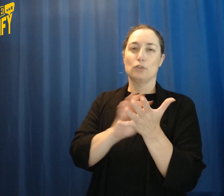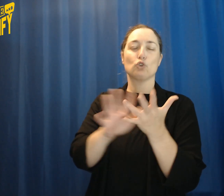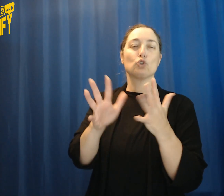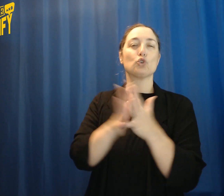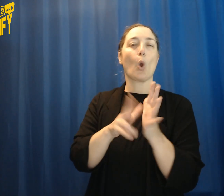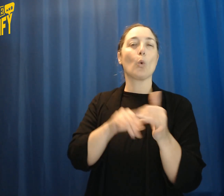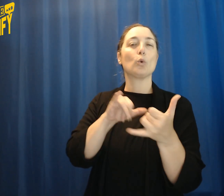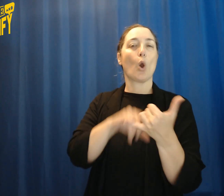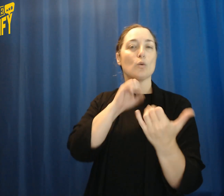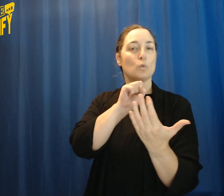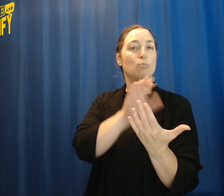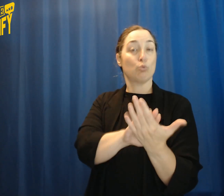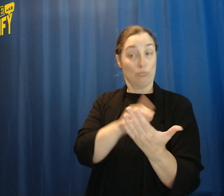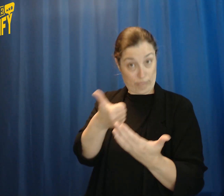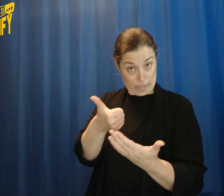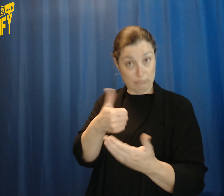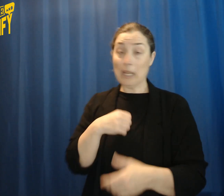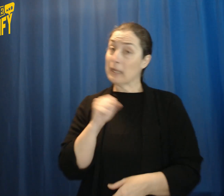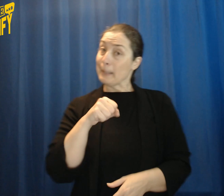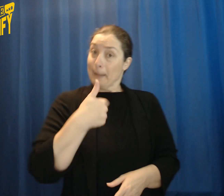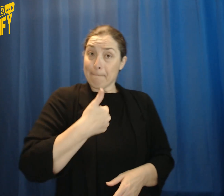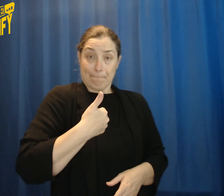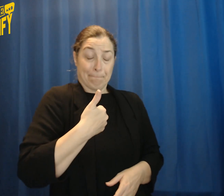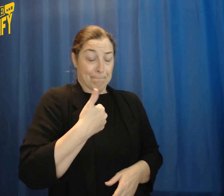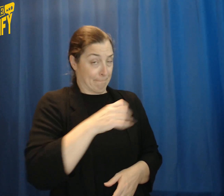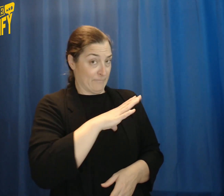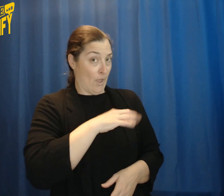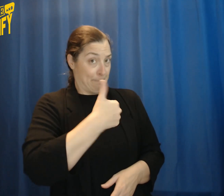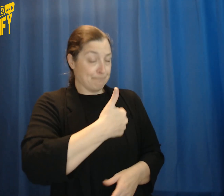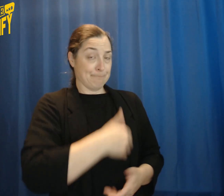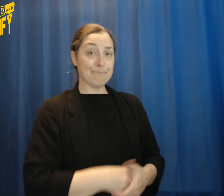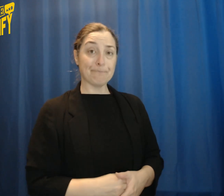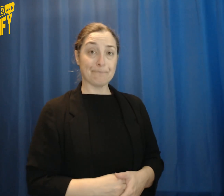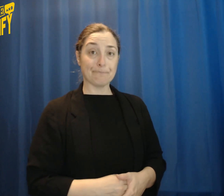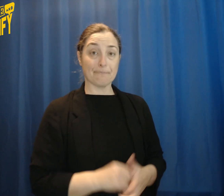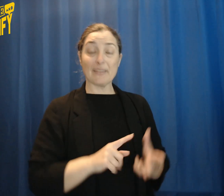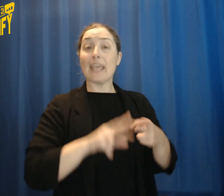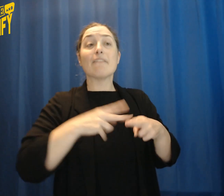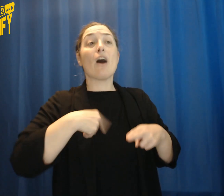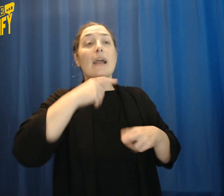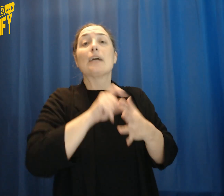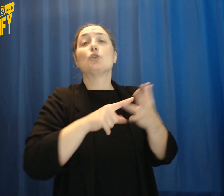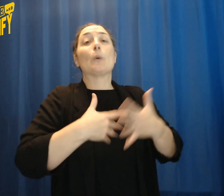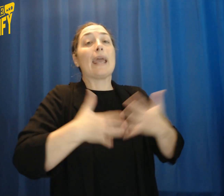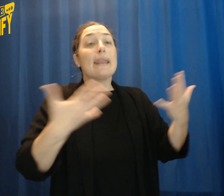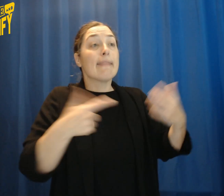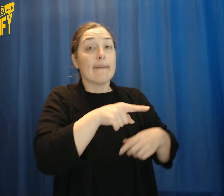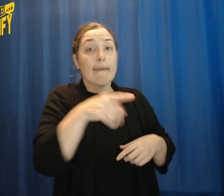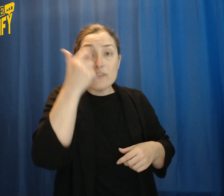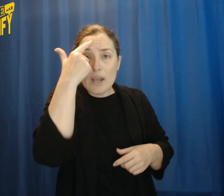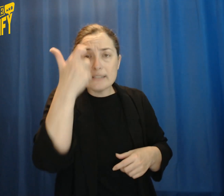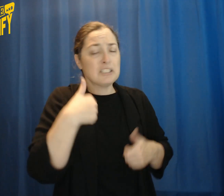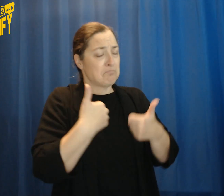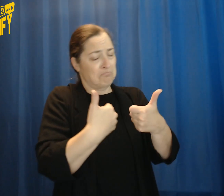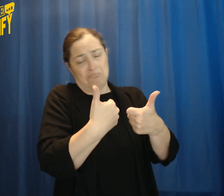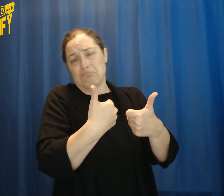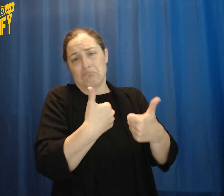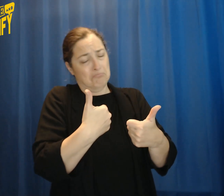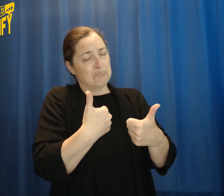okay. Yeah, that's fine. If I can do anything, if someone's got an idea and I can do anything, I will, or I'll help them out